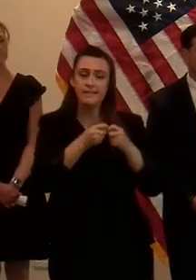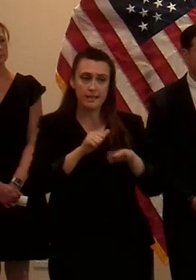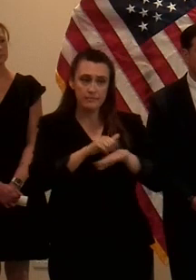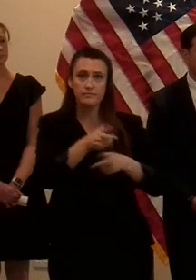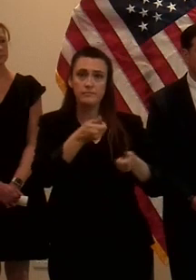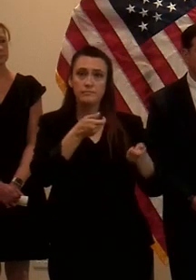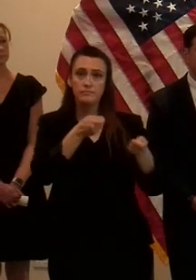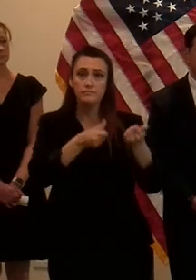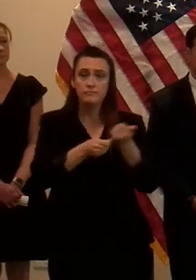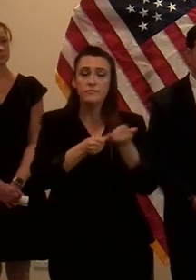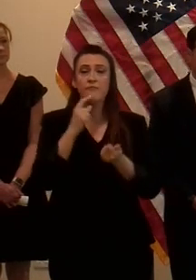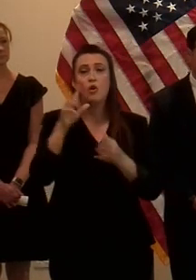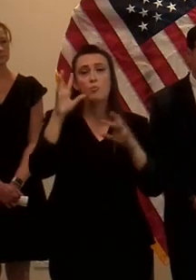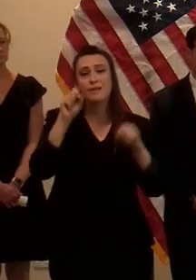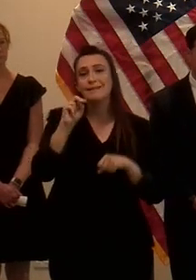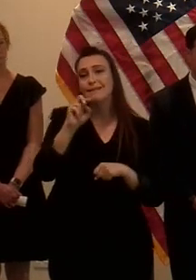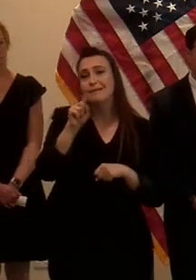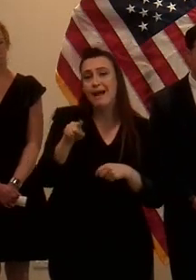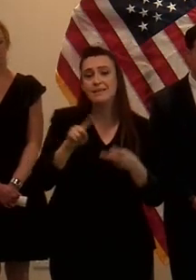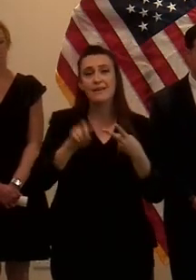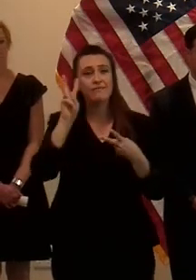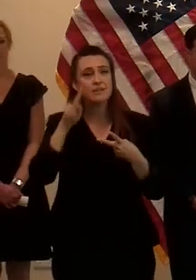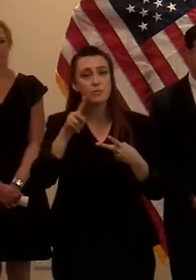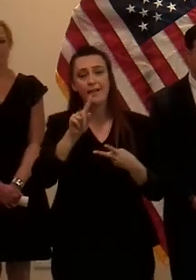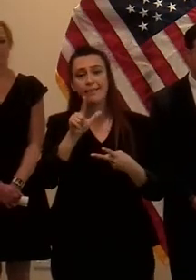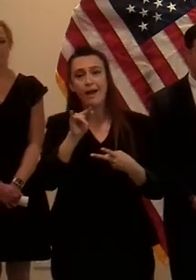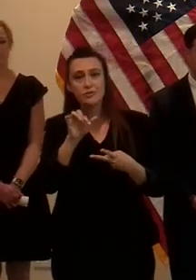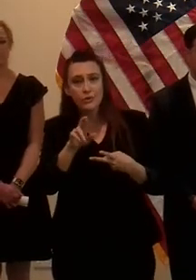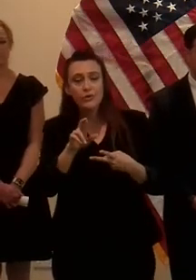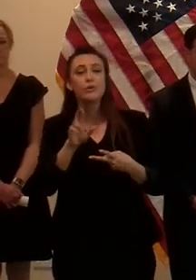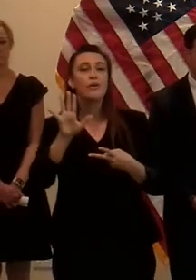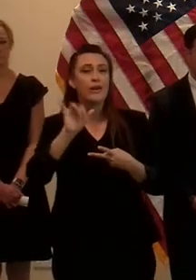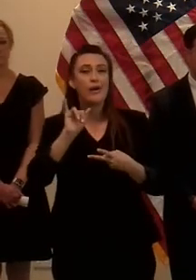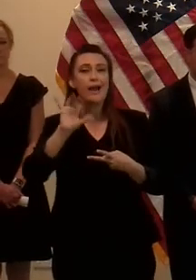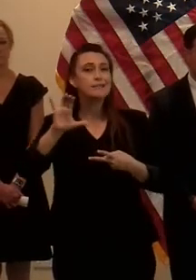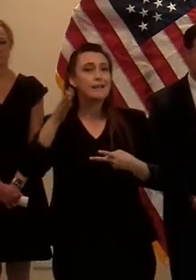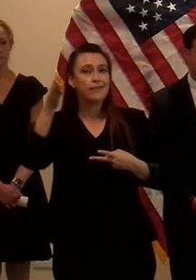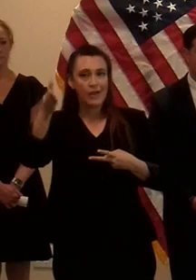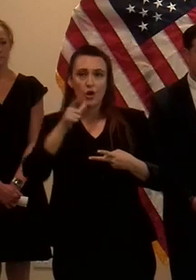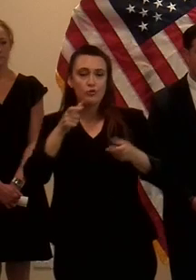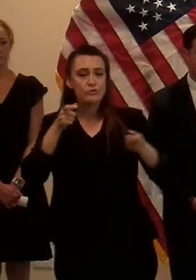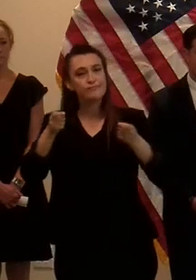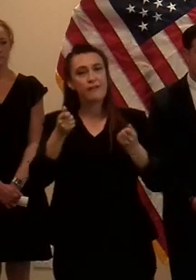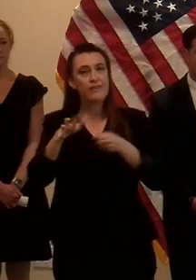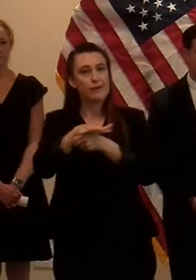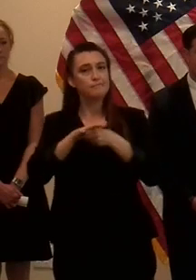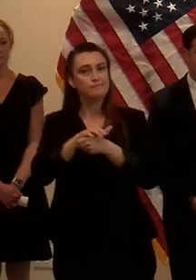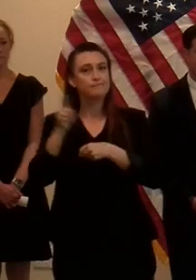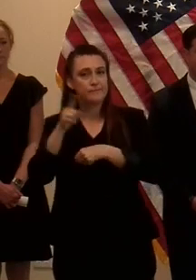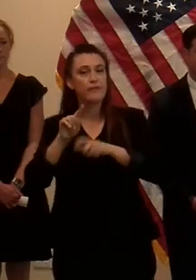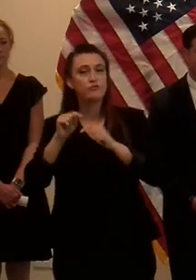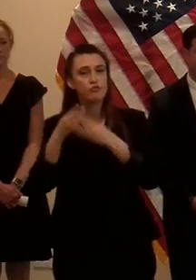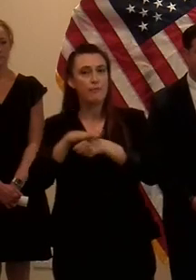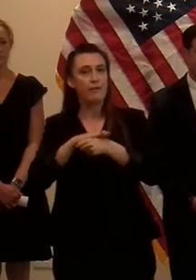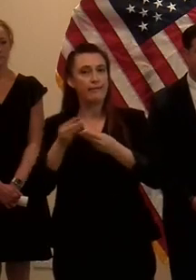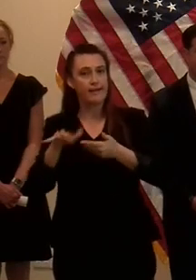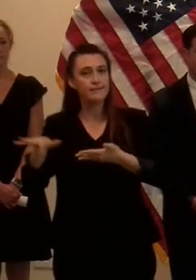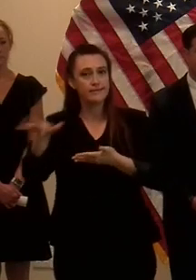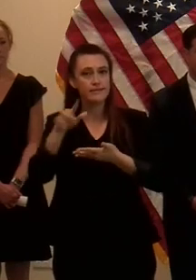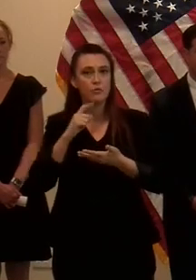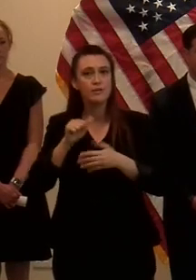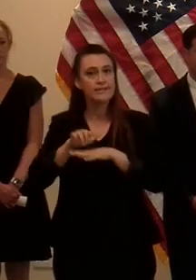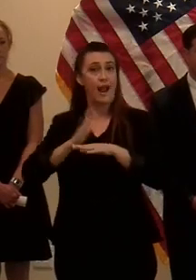President Nez and Vice President Leiser, as well as the incident commander there, the incident commander Nez, on the tribal nation. And